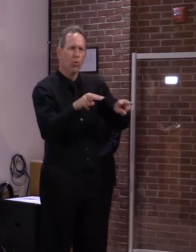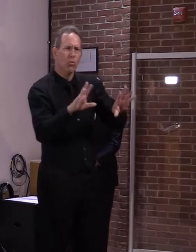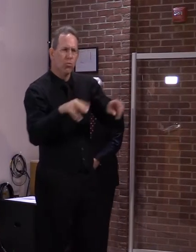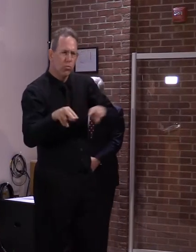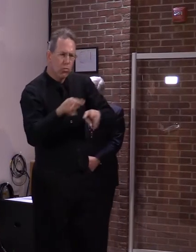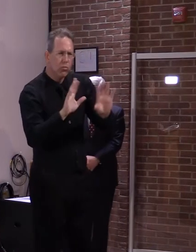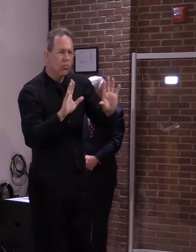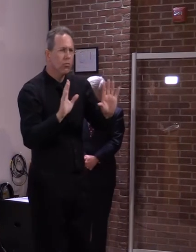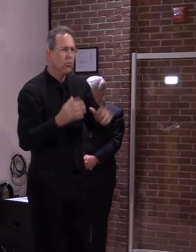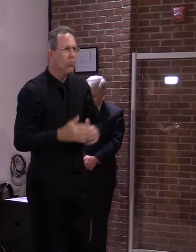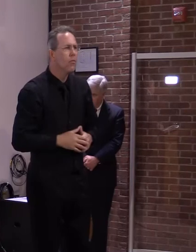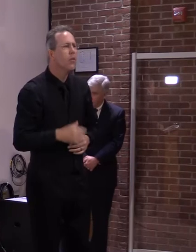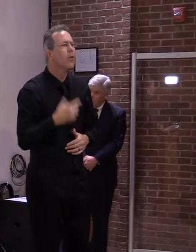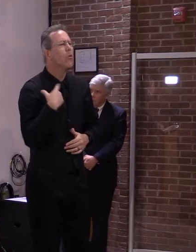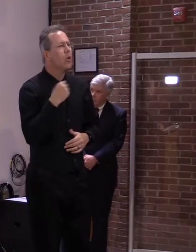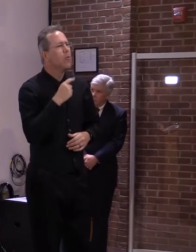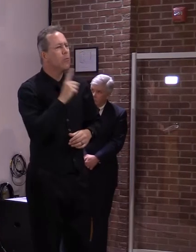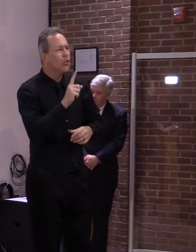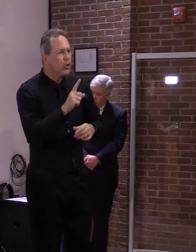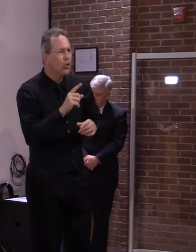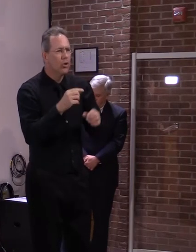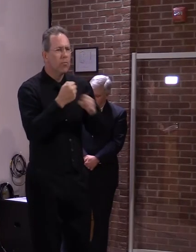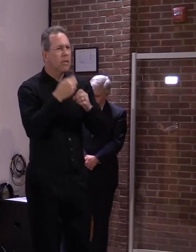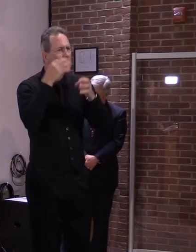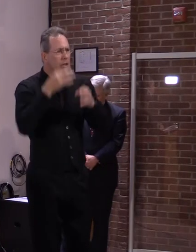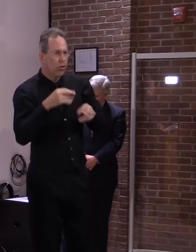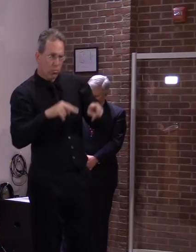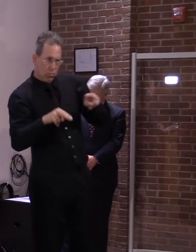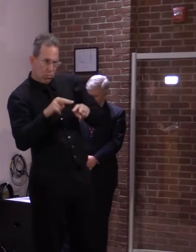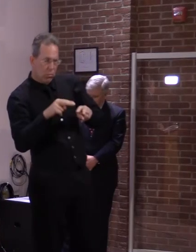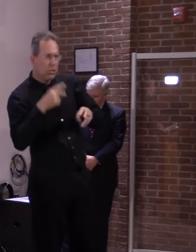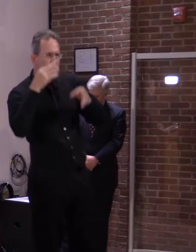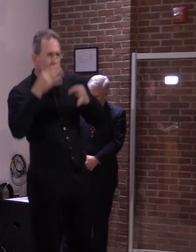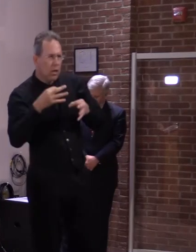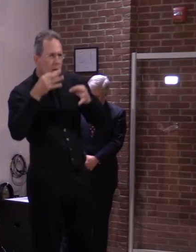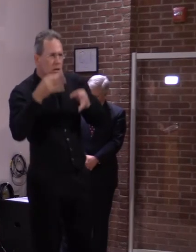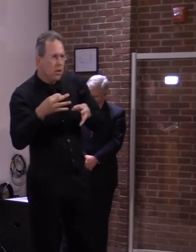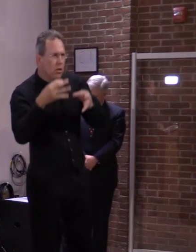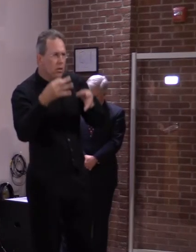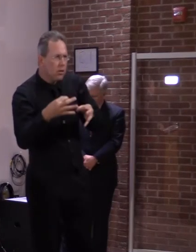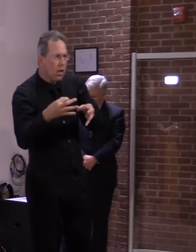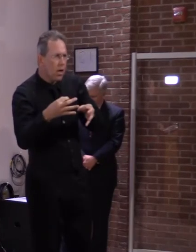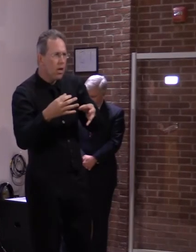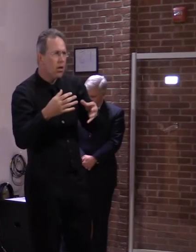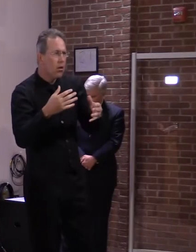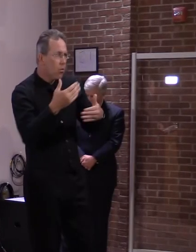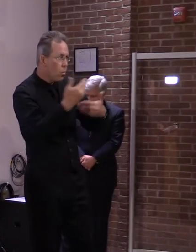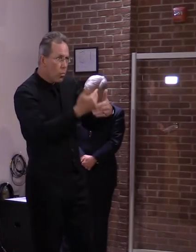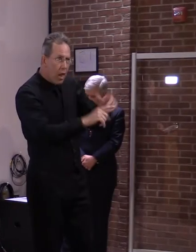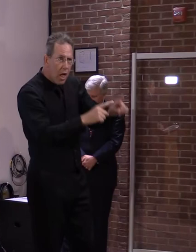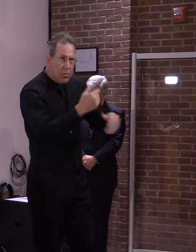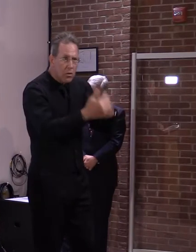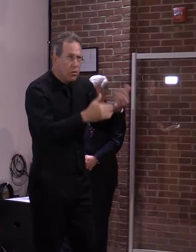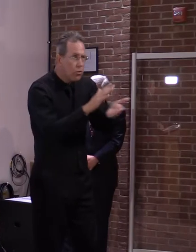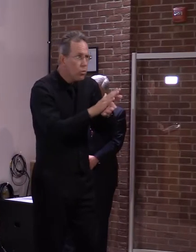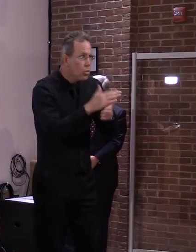more informed by, I think, what the larger health conditions are in Vermont and the community, and we'll keep our options open in that